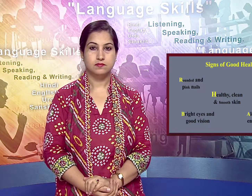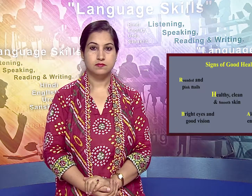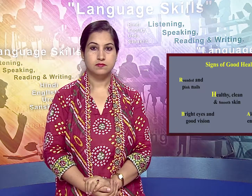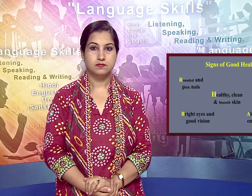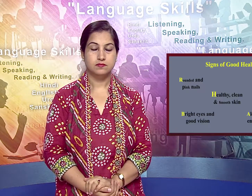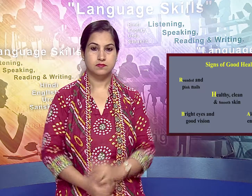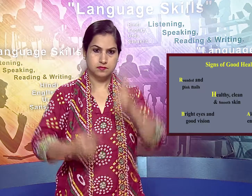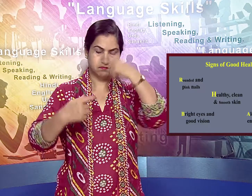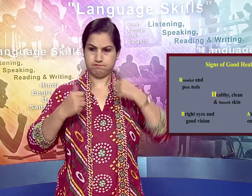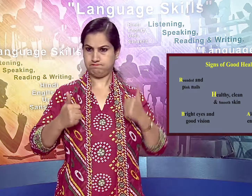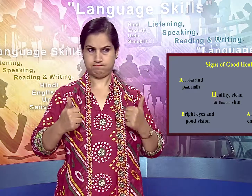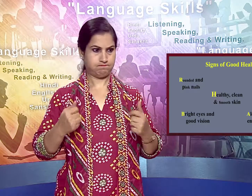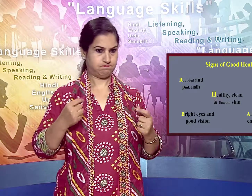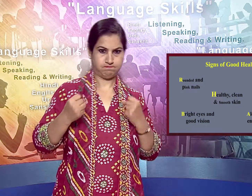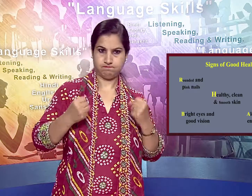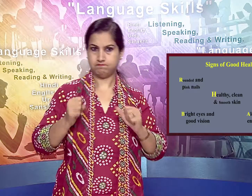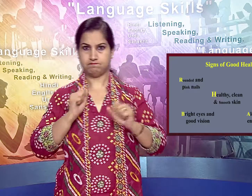alert and energetic,